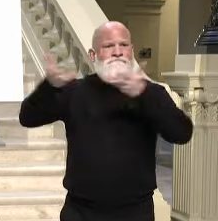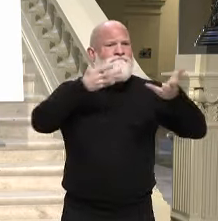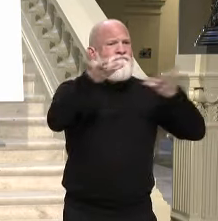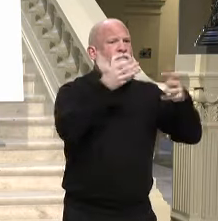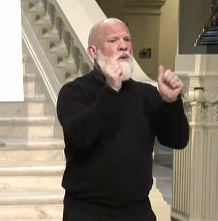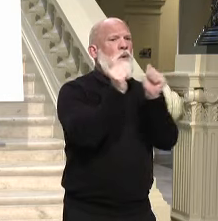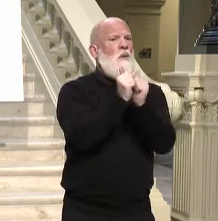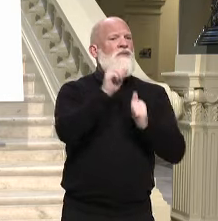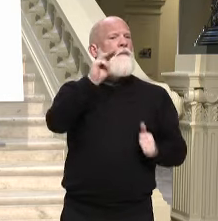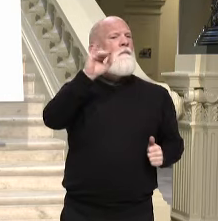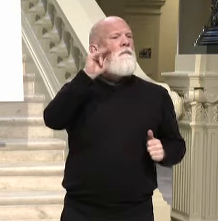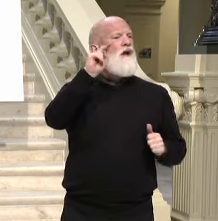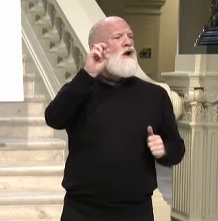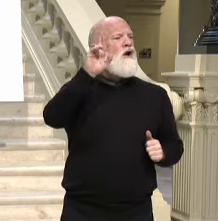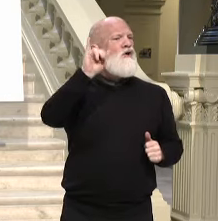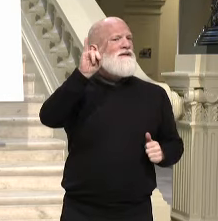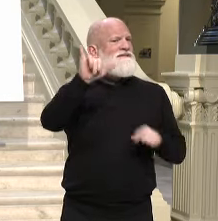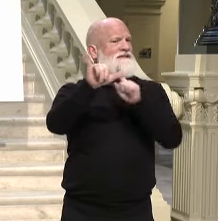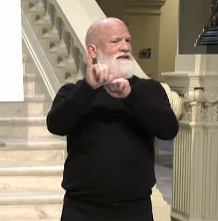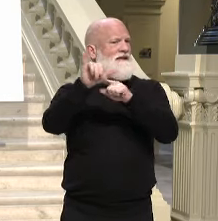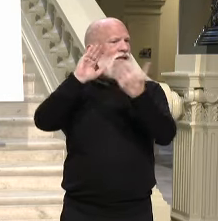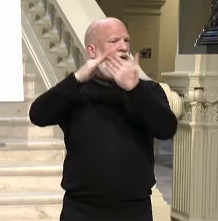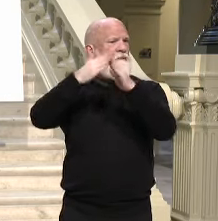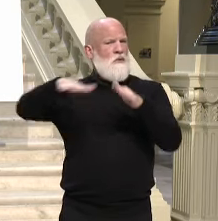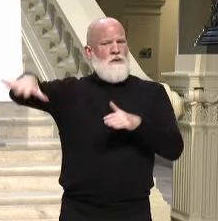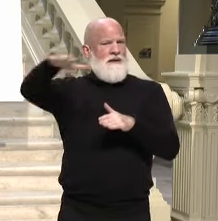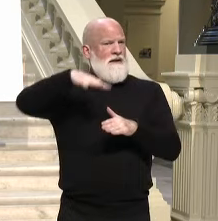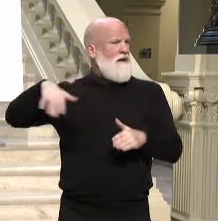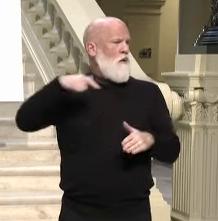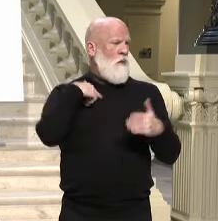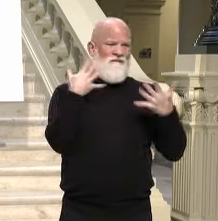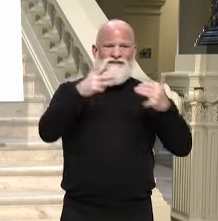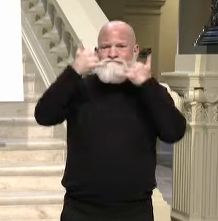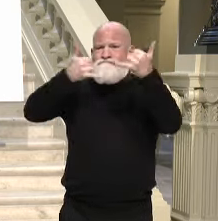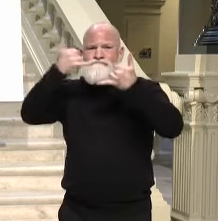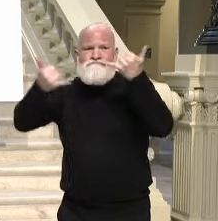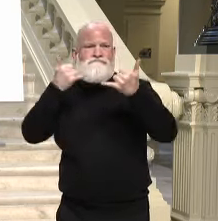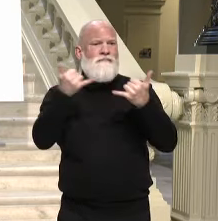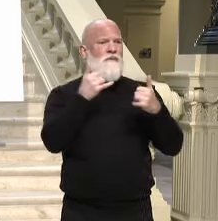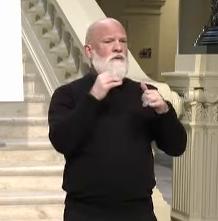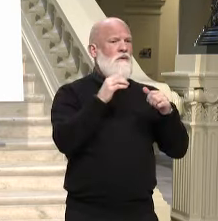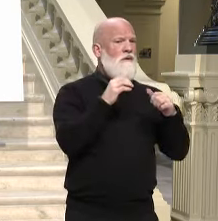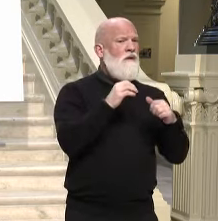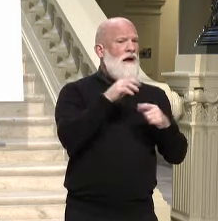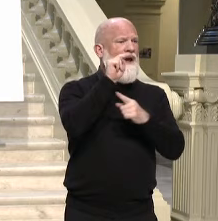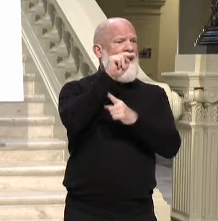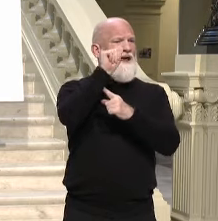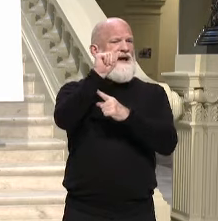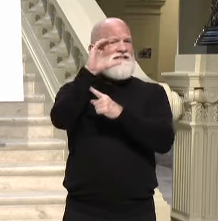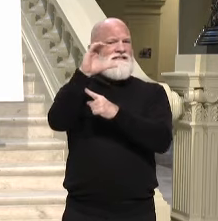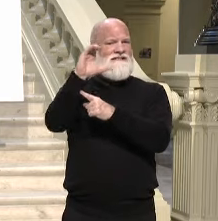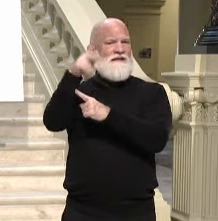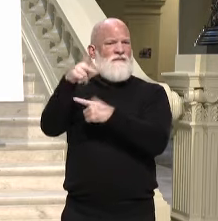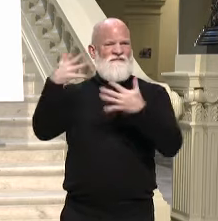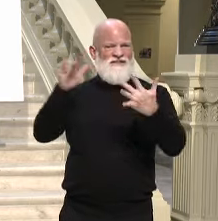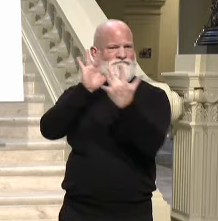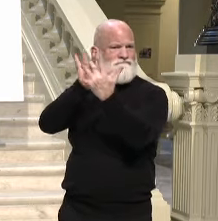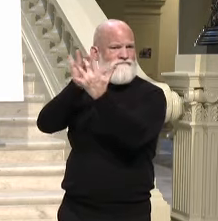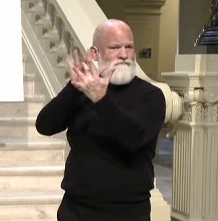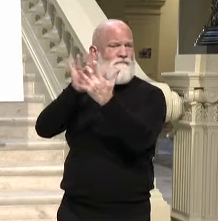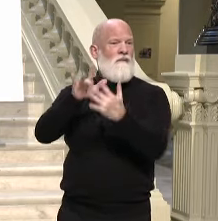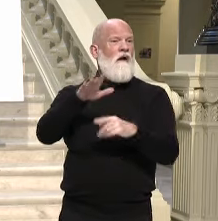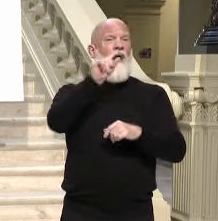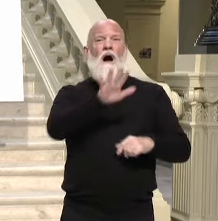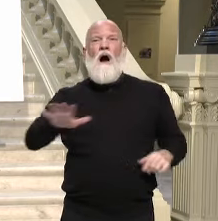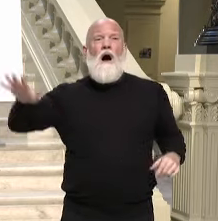HBCU presidents of the day. I had Dr. French in the office from Clark Atlanta today. We continue to talk